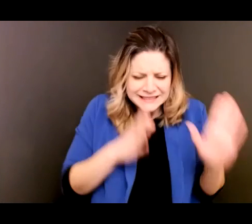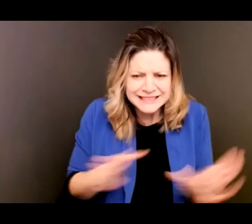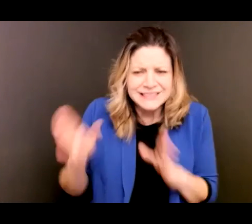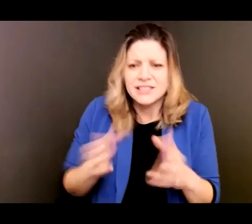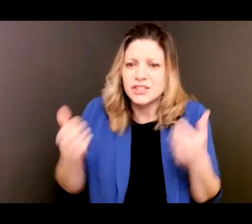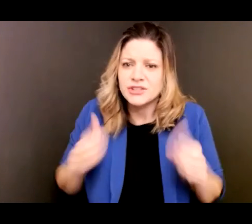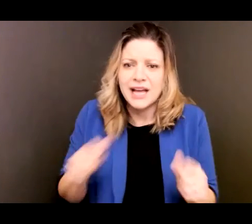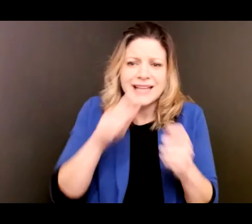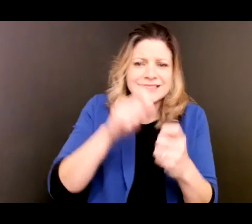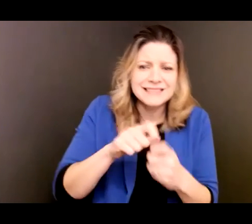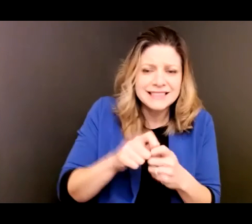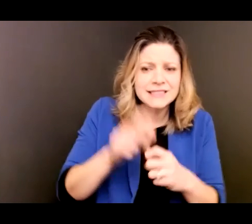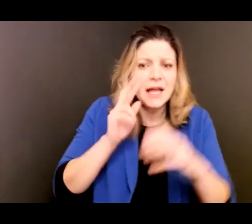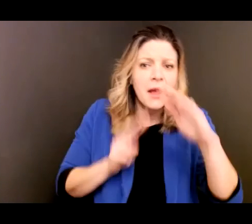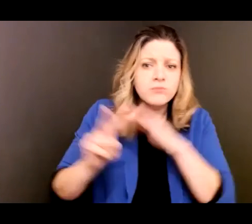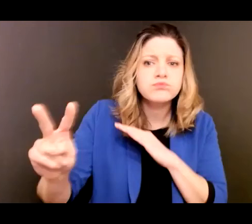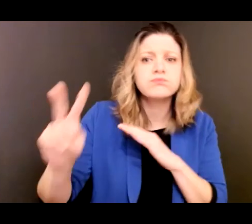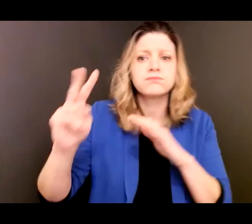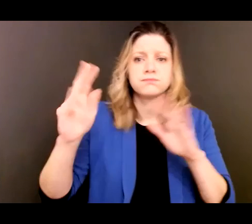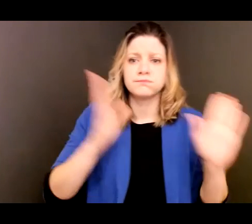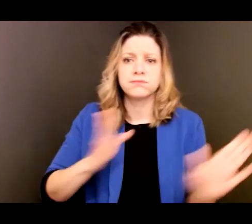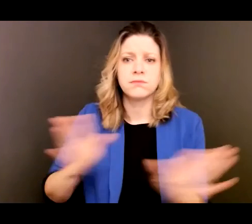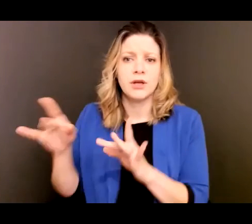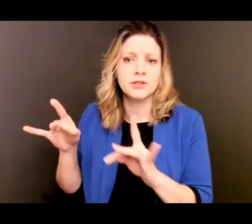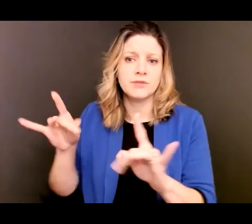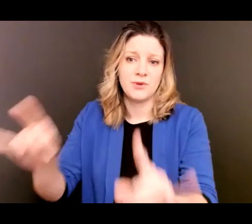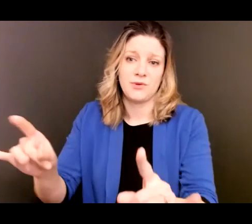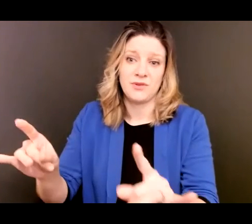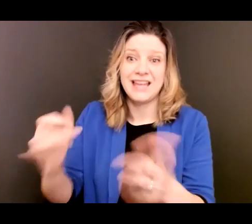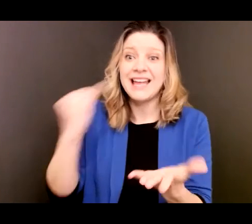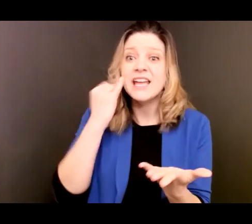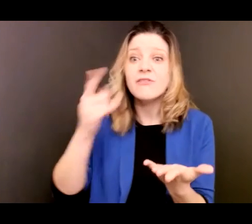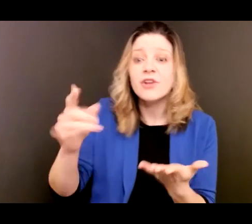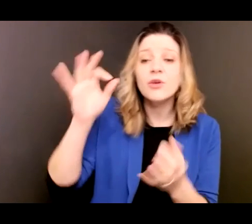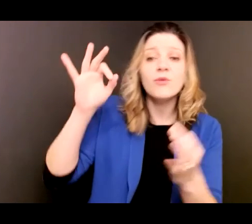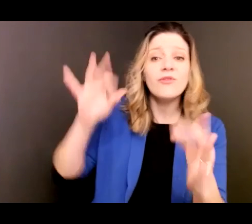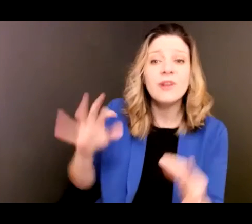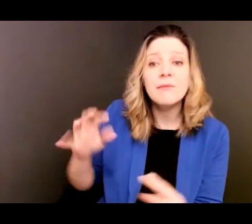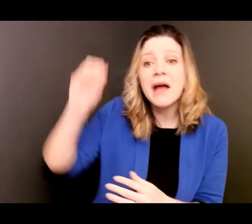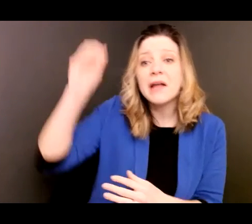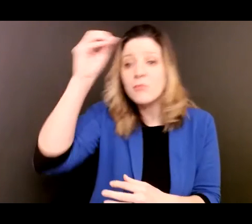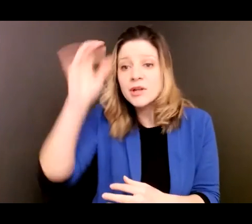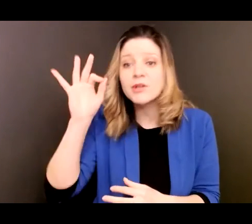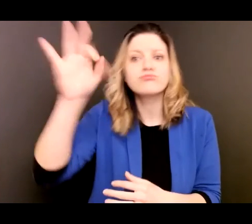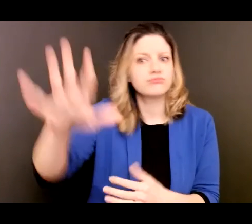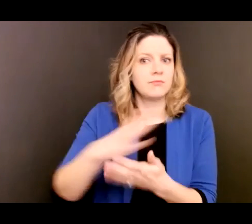moves successful. And as always, we welcome your feedback and involvement.